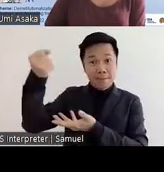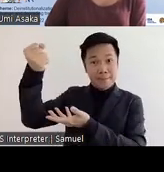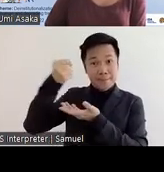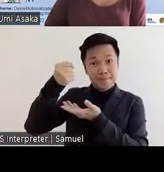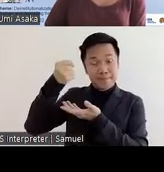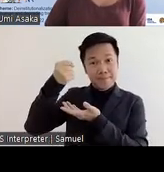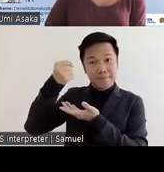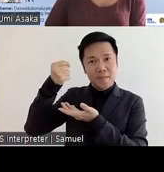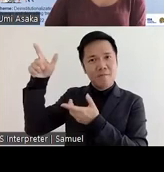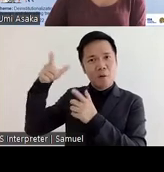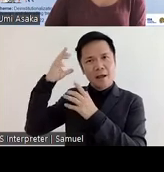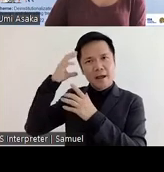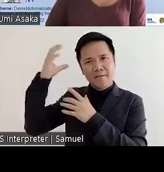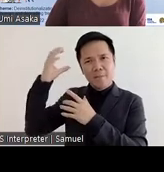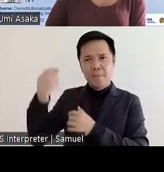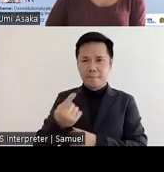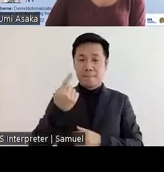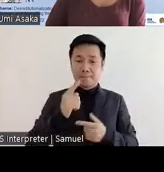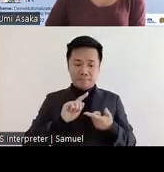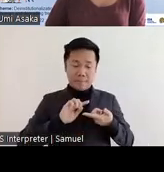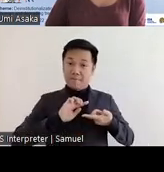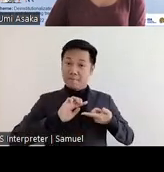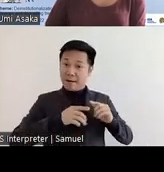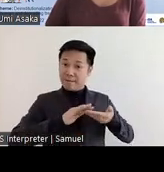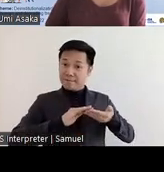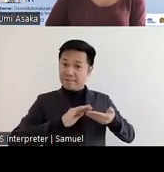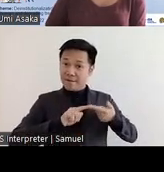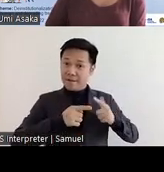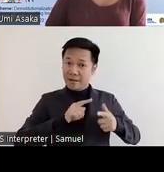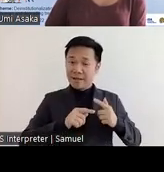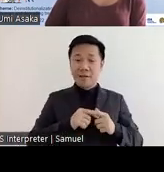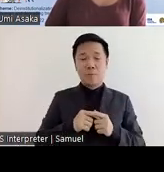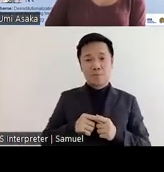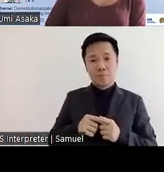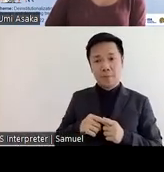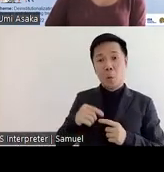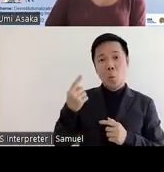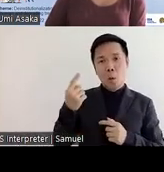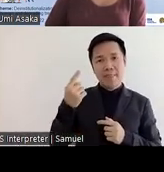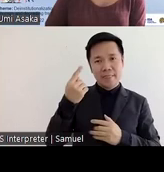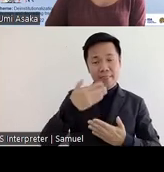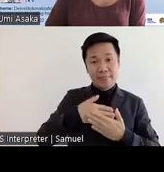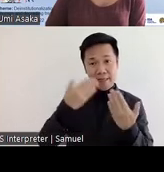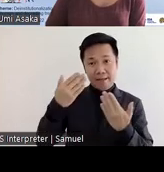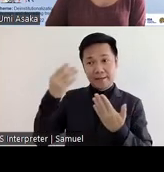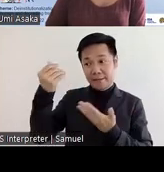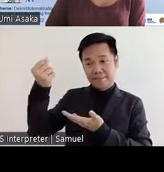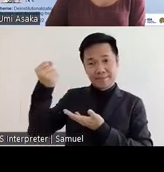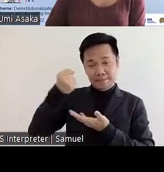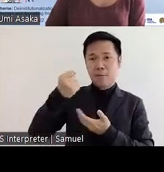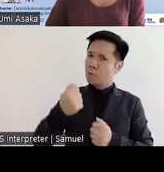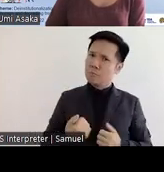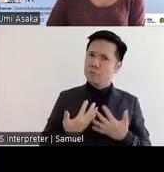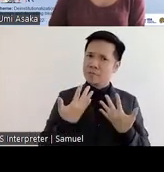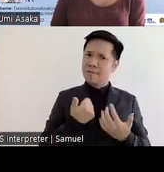this funding package, and she receives about 17 hours a day, every day, and she is living independently in